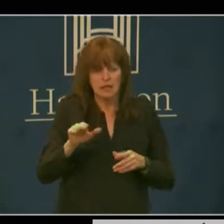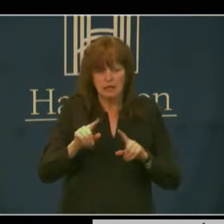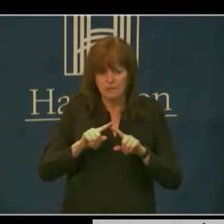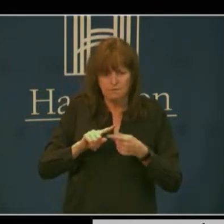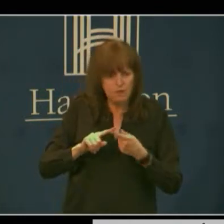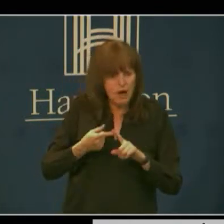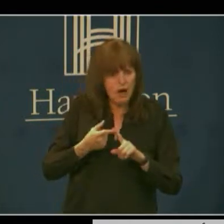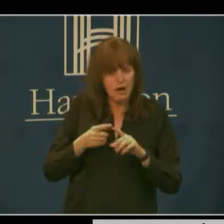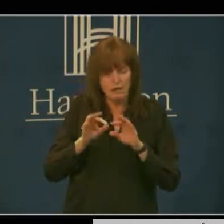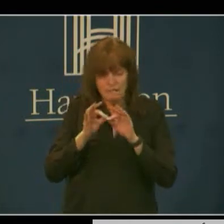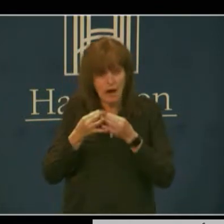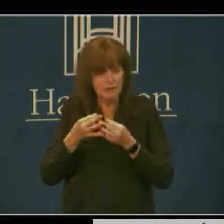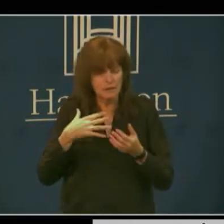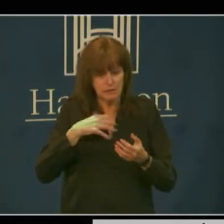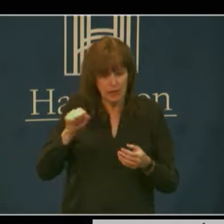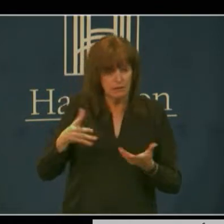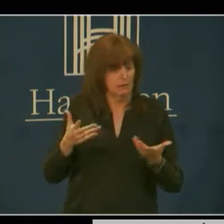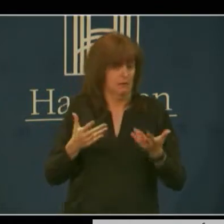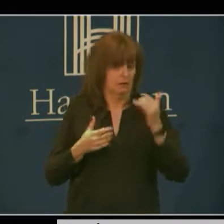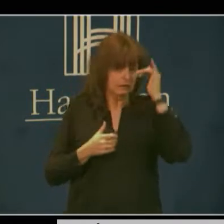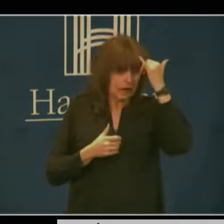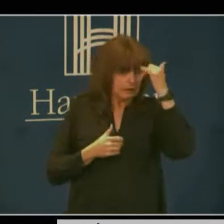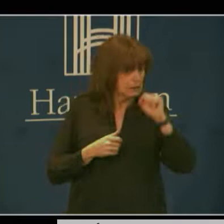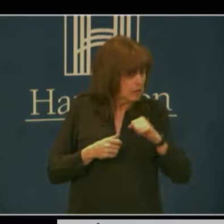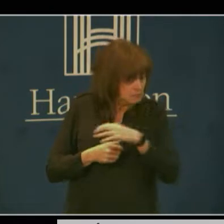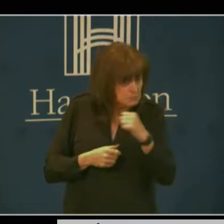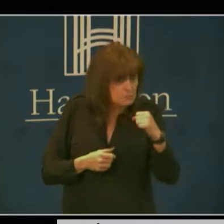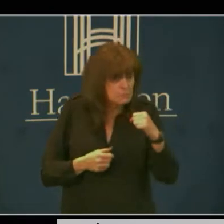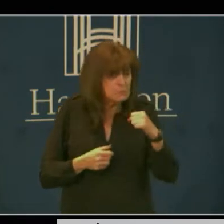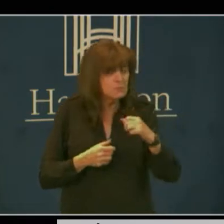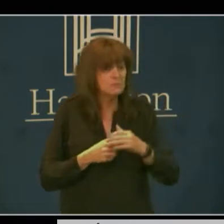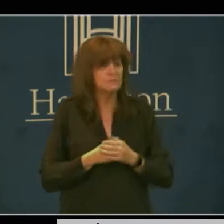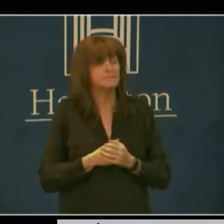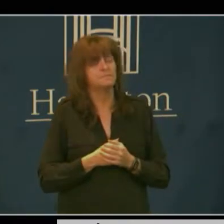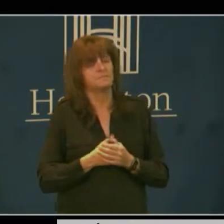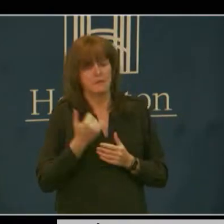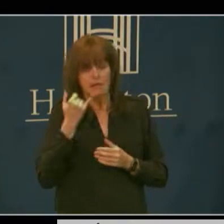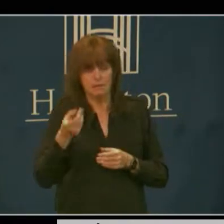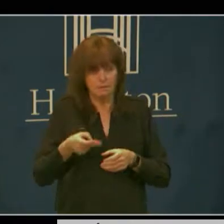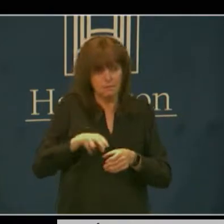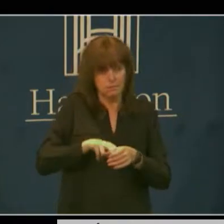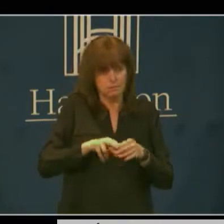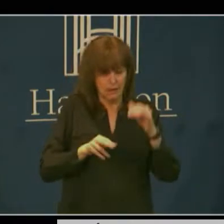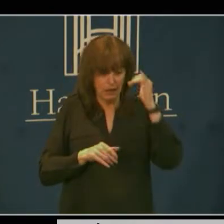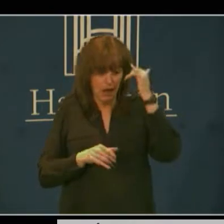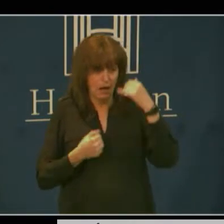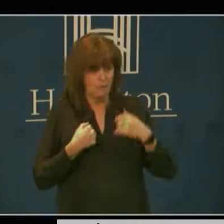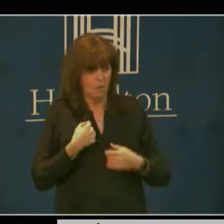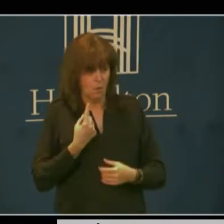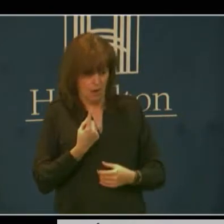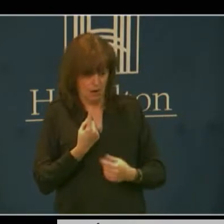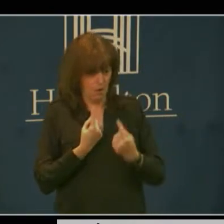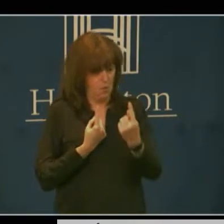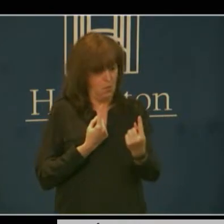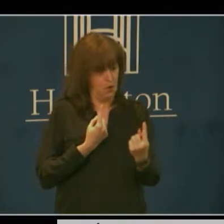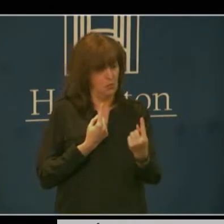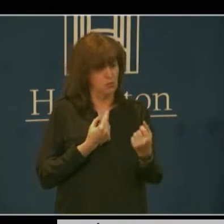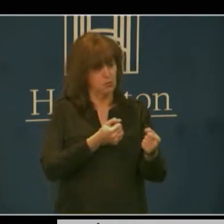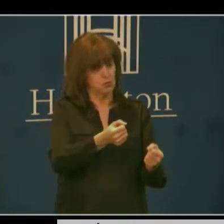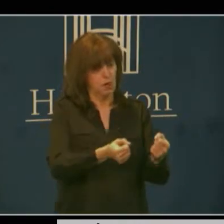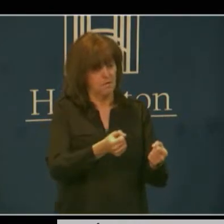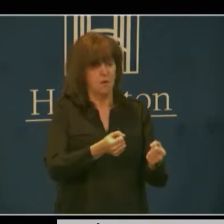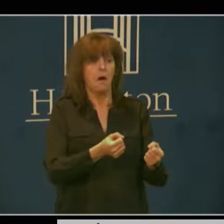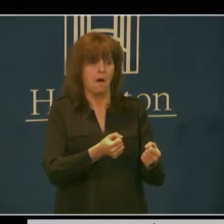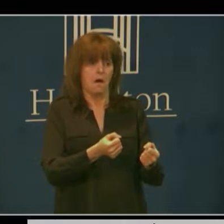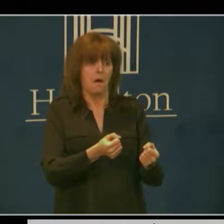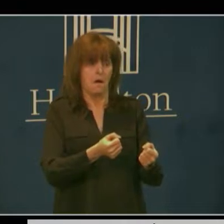Unfortunately, one individual in a cab as opposed to many, many people in a bus, it's the lesser of two evils. So if